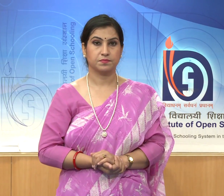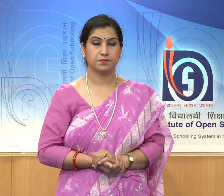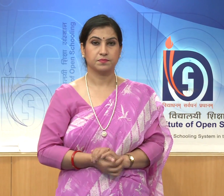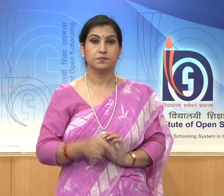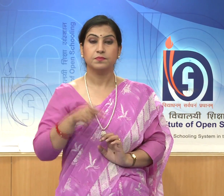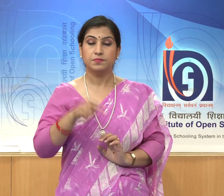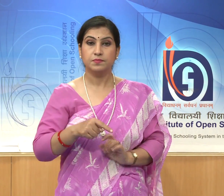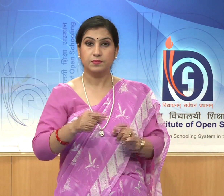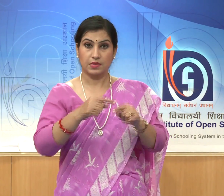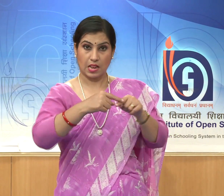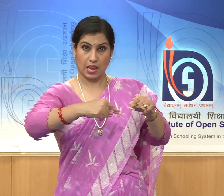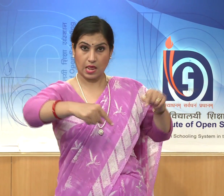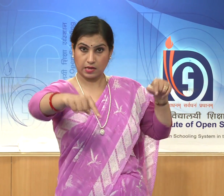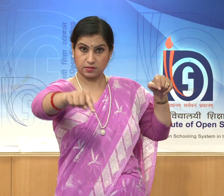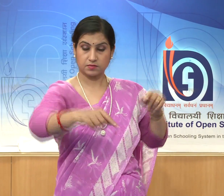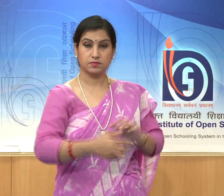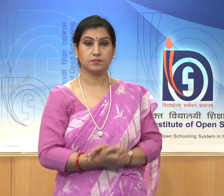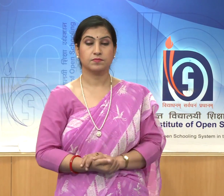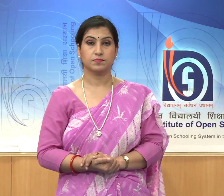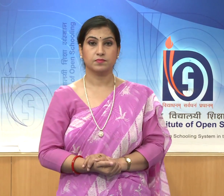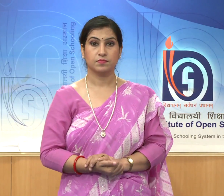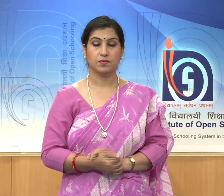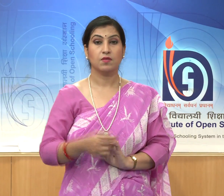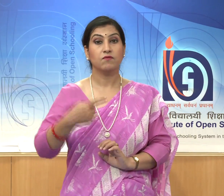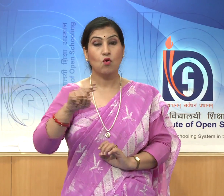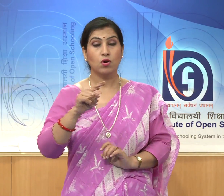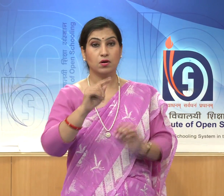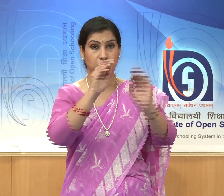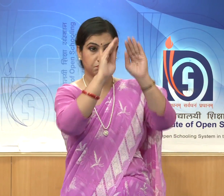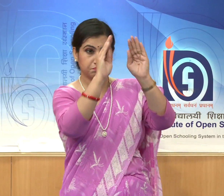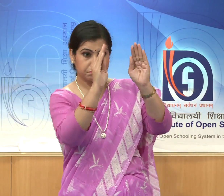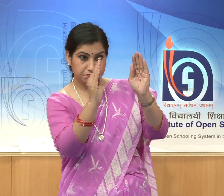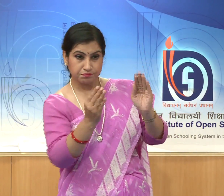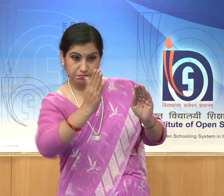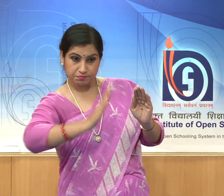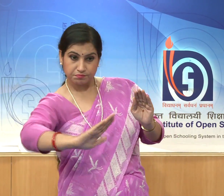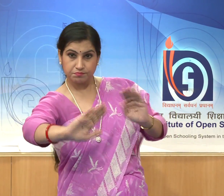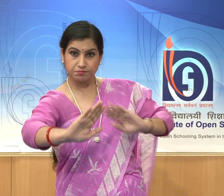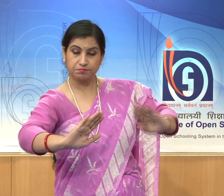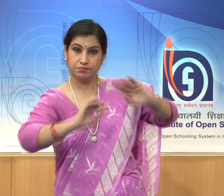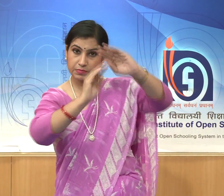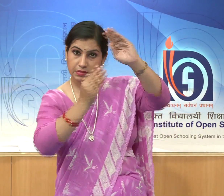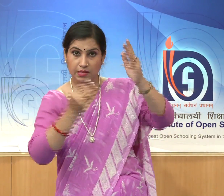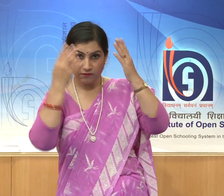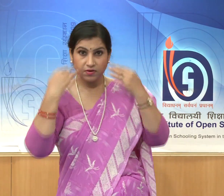The fluid lines for contour and use of